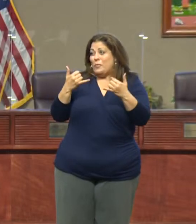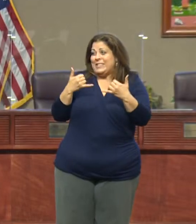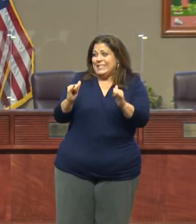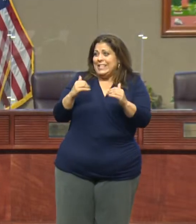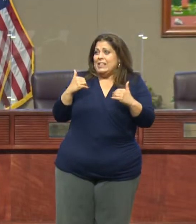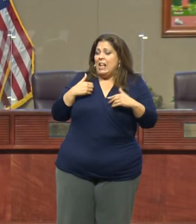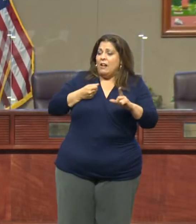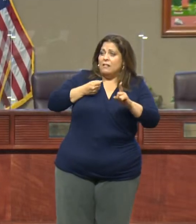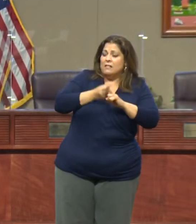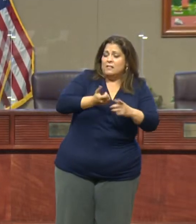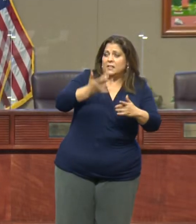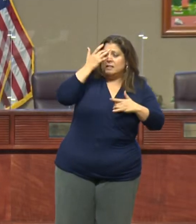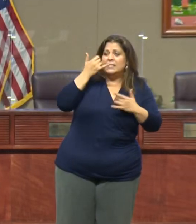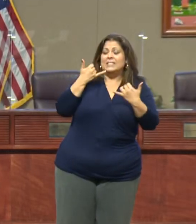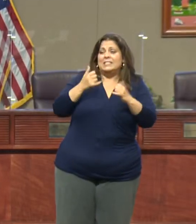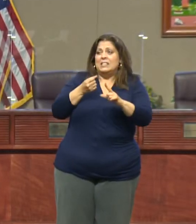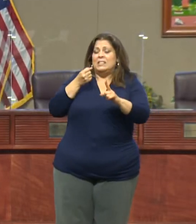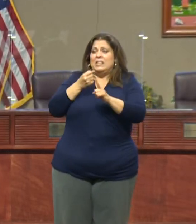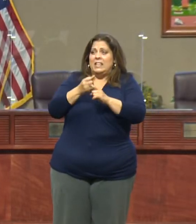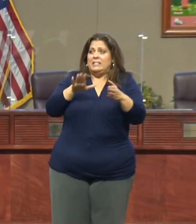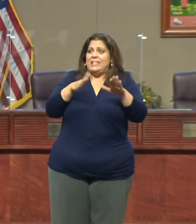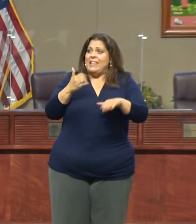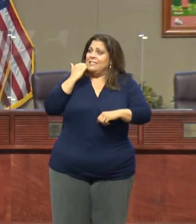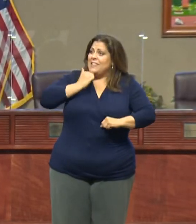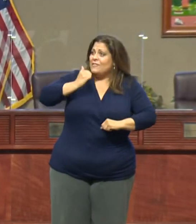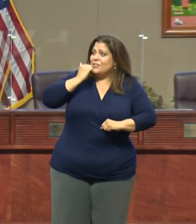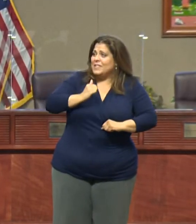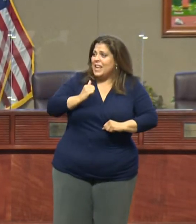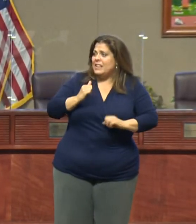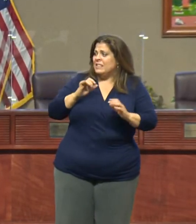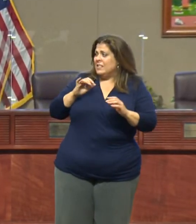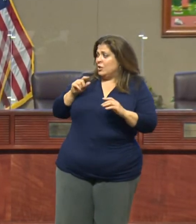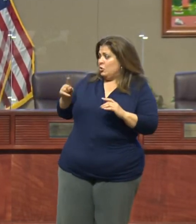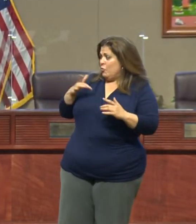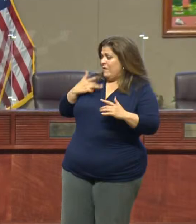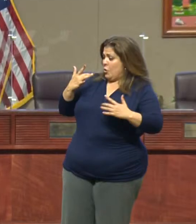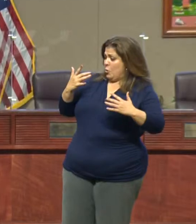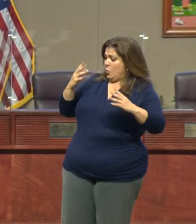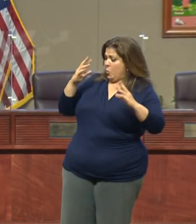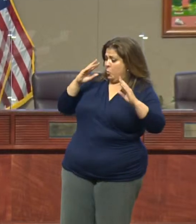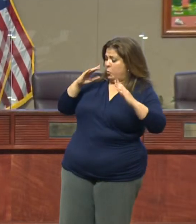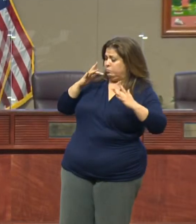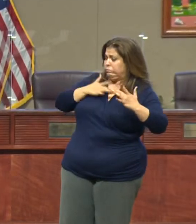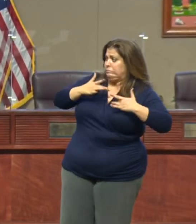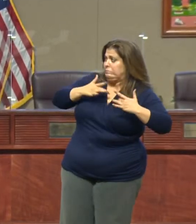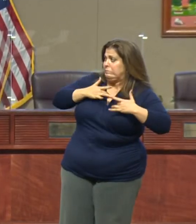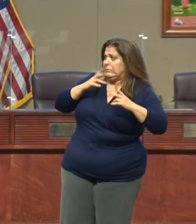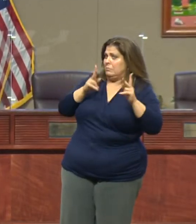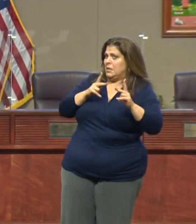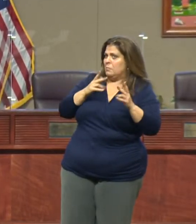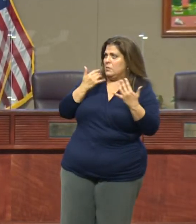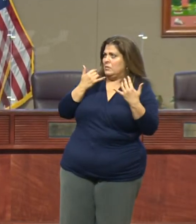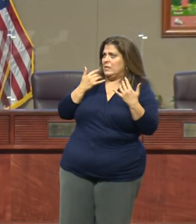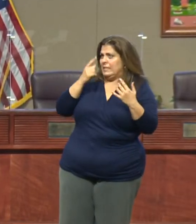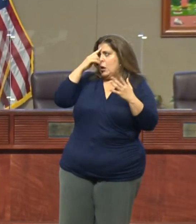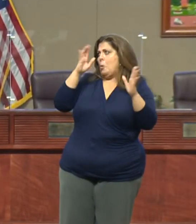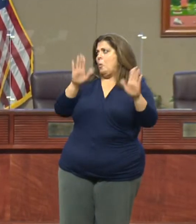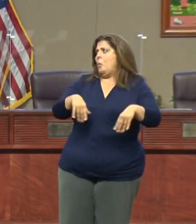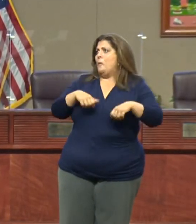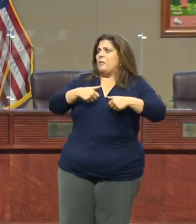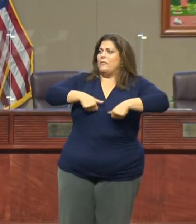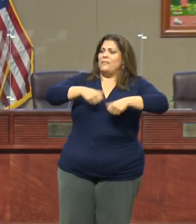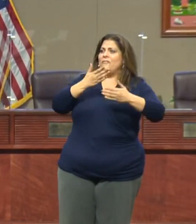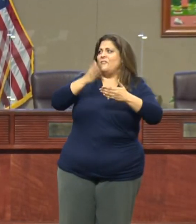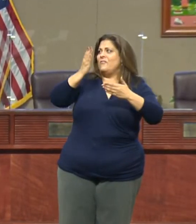I'm curious, does that concern you that people feel that way? And are we at a point where we've had enough people vaccinated that